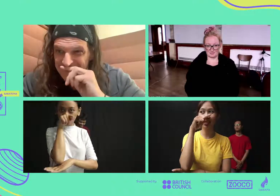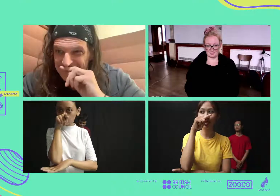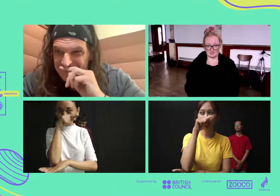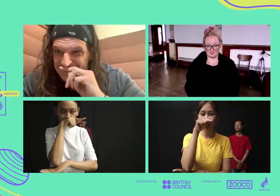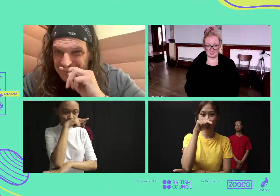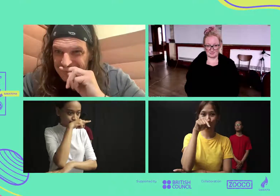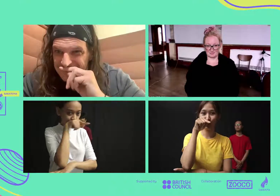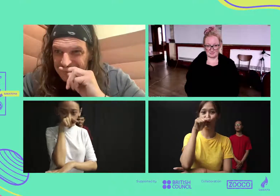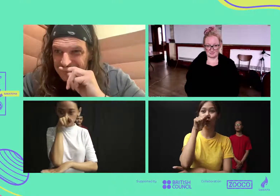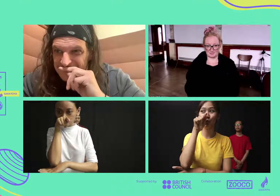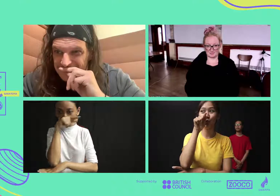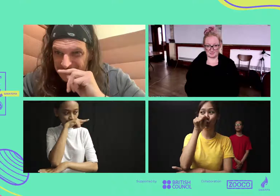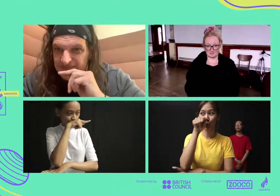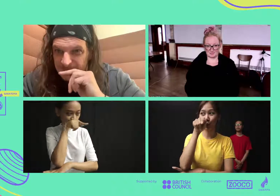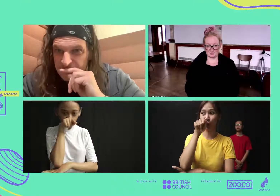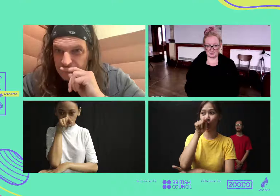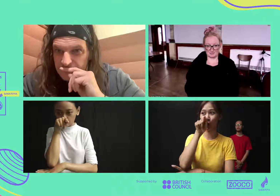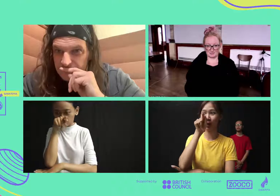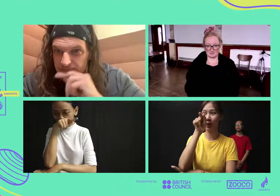Great.